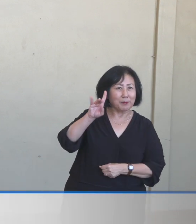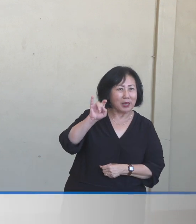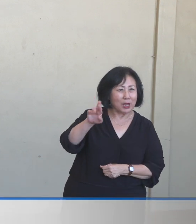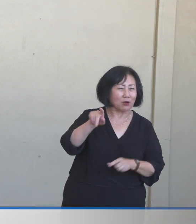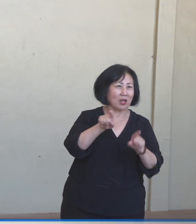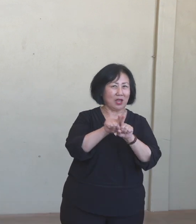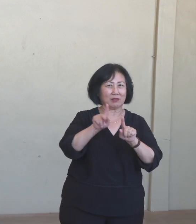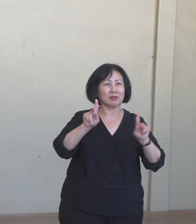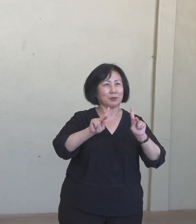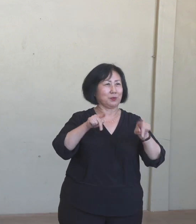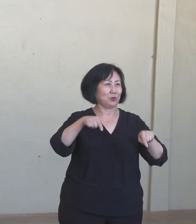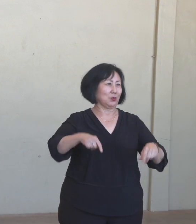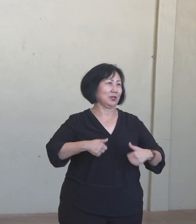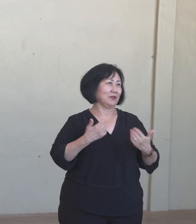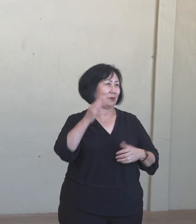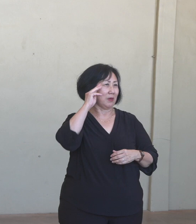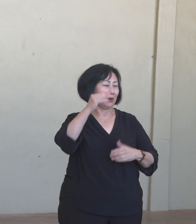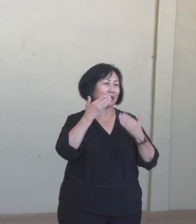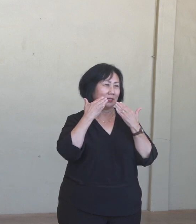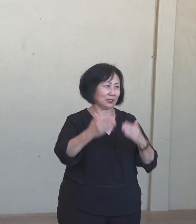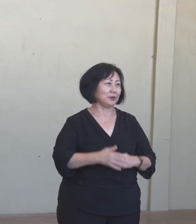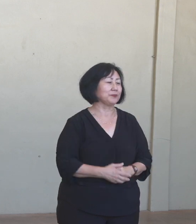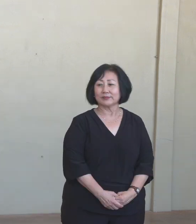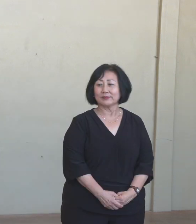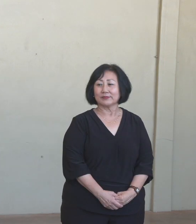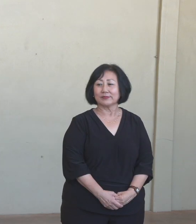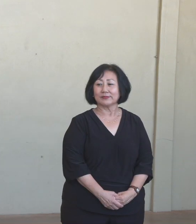people. Thank you.